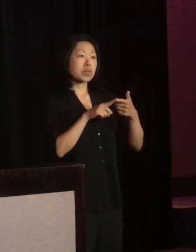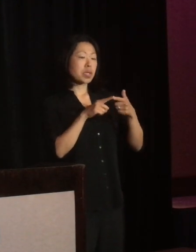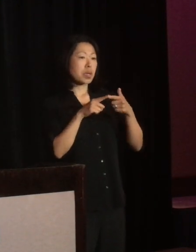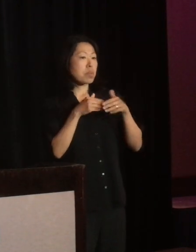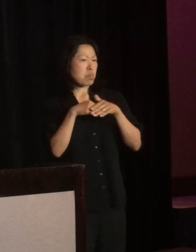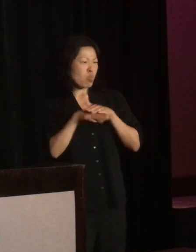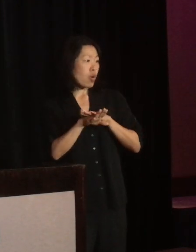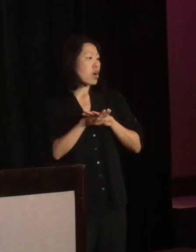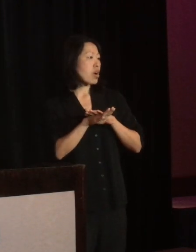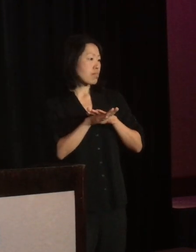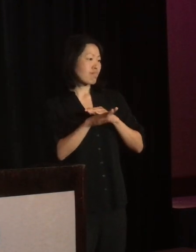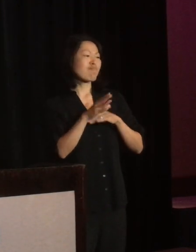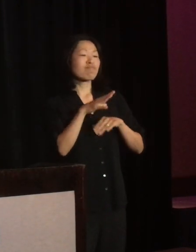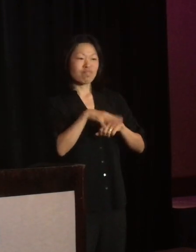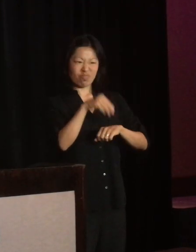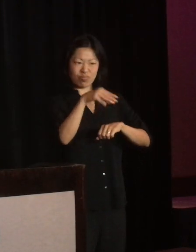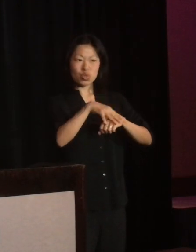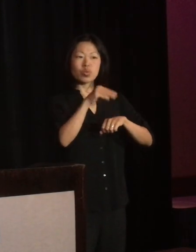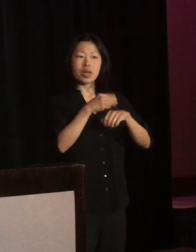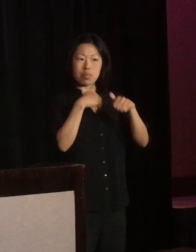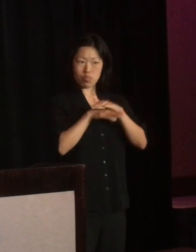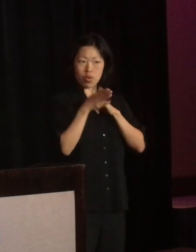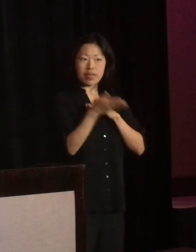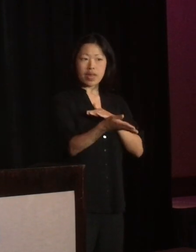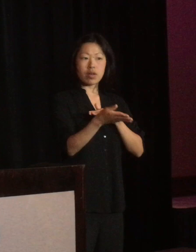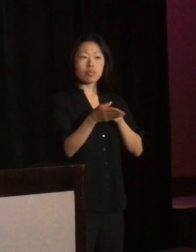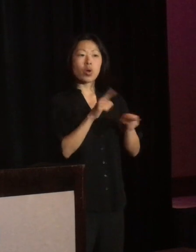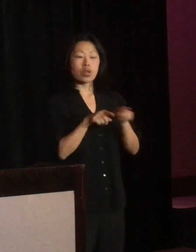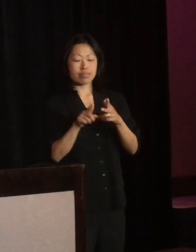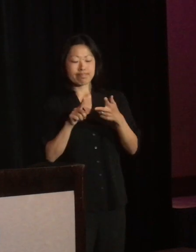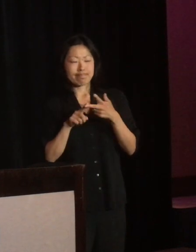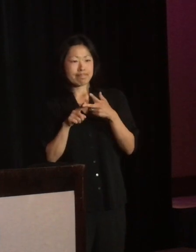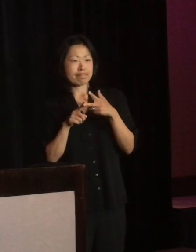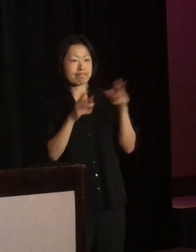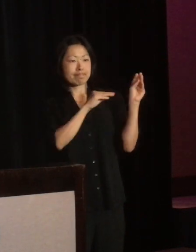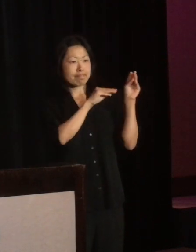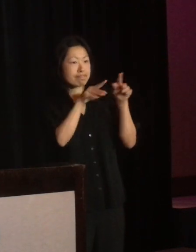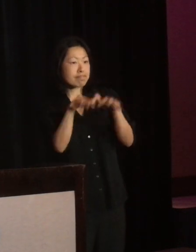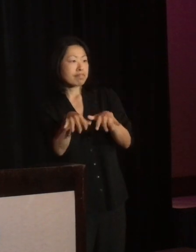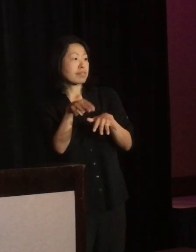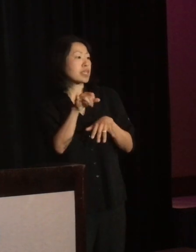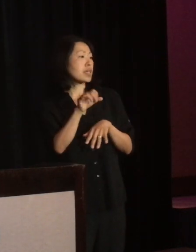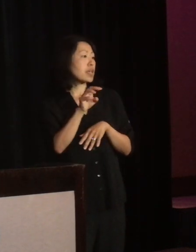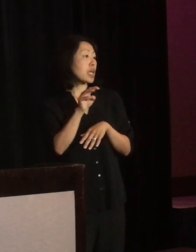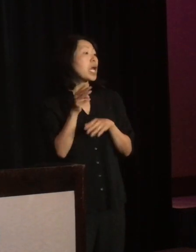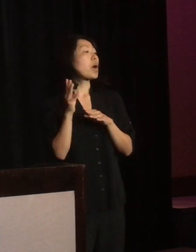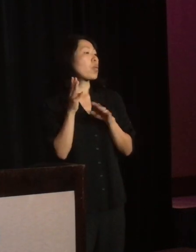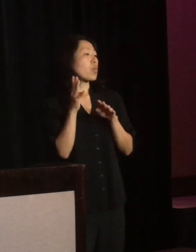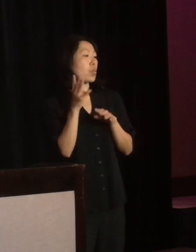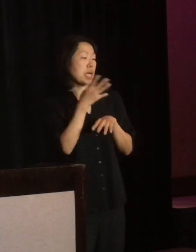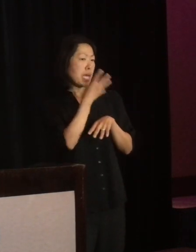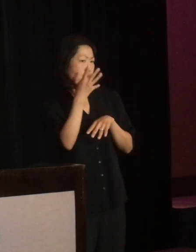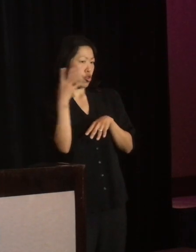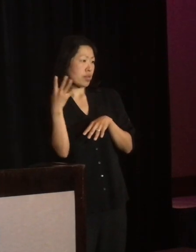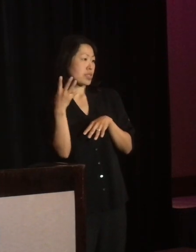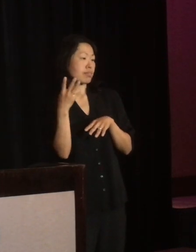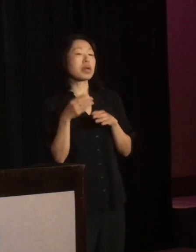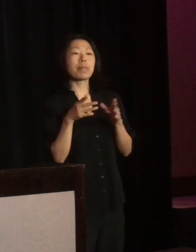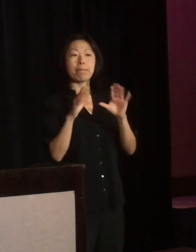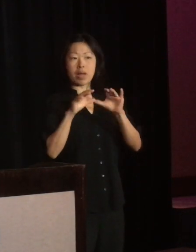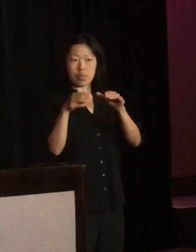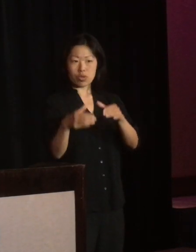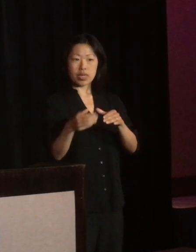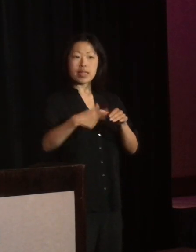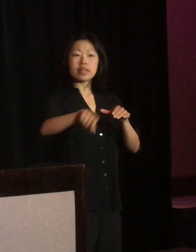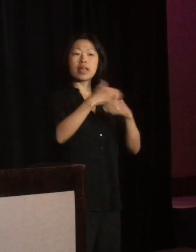native-born Swedes, non-adopted, as well as an immigrant population. Sweden has sort of a special set of data